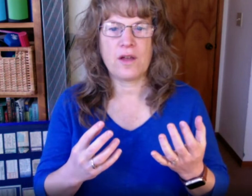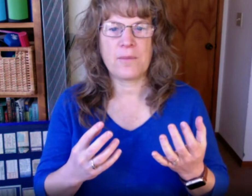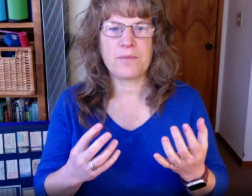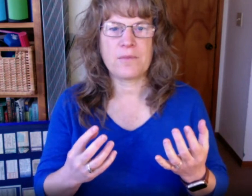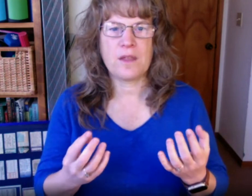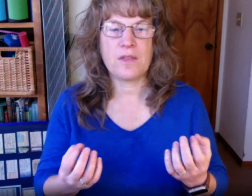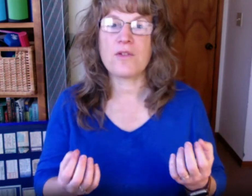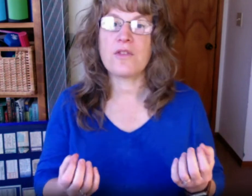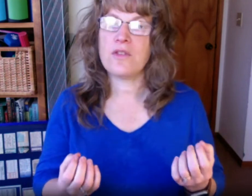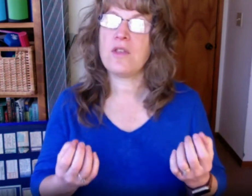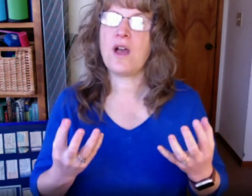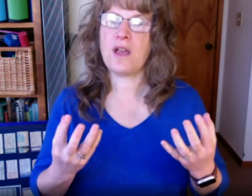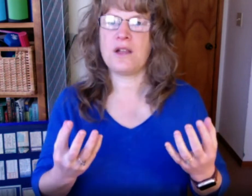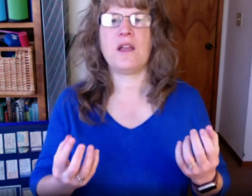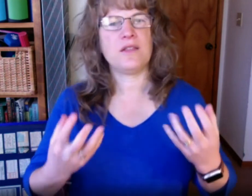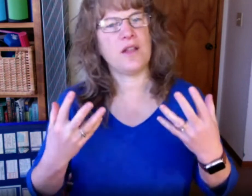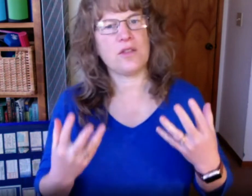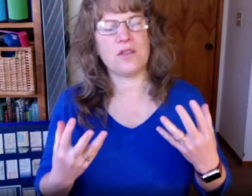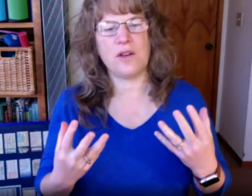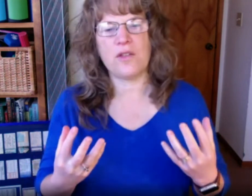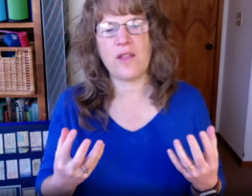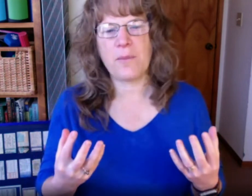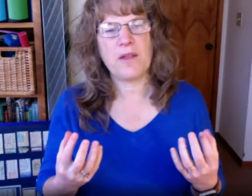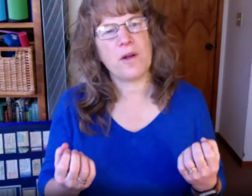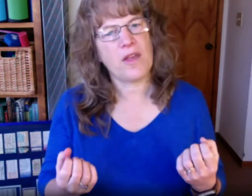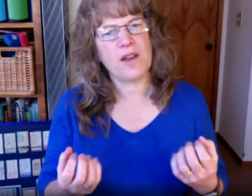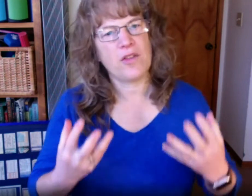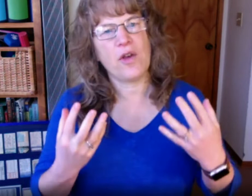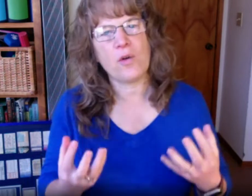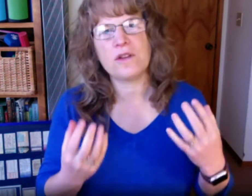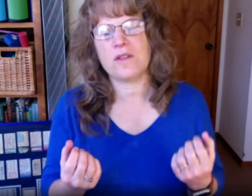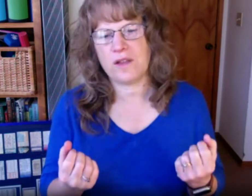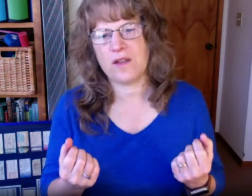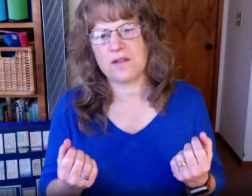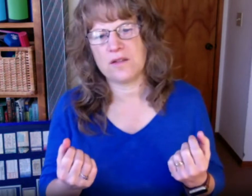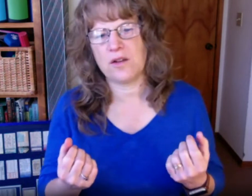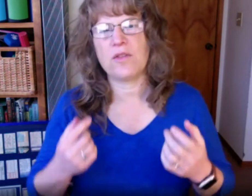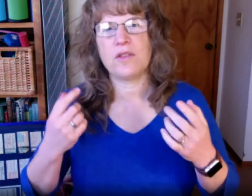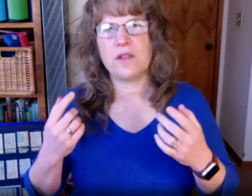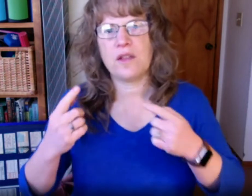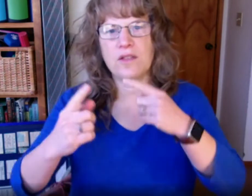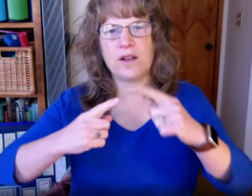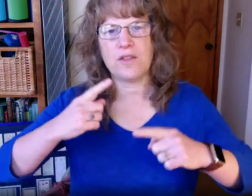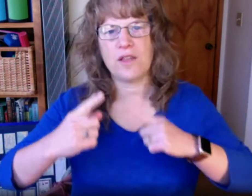there's there's sign like that's, and by the way, that is the only sign, instead of this,